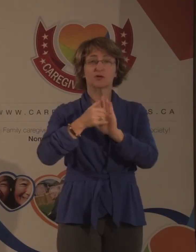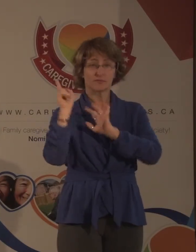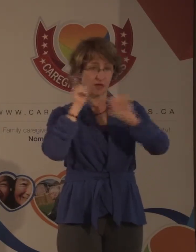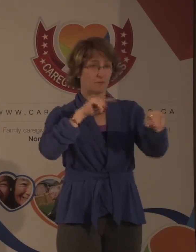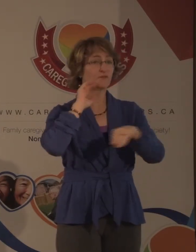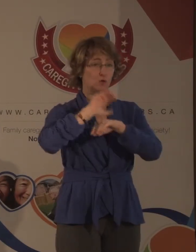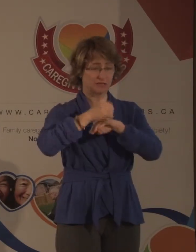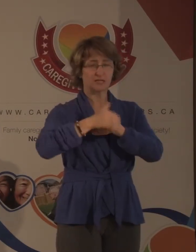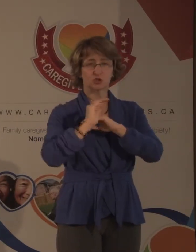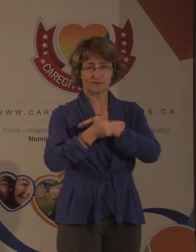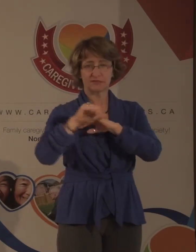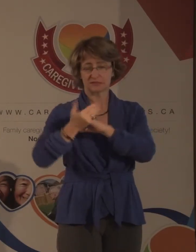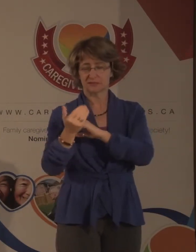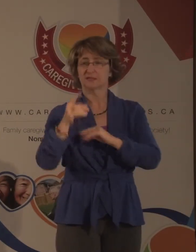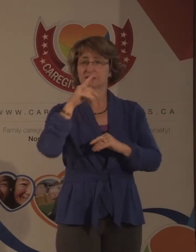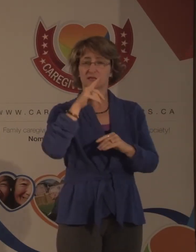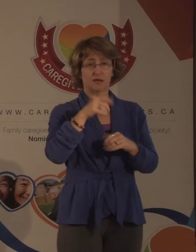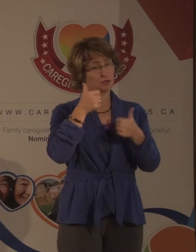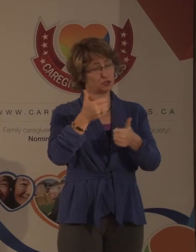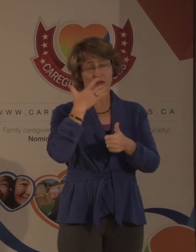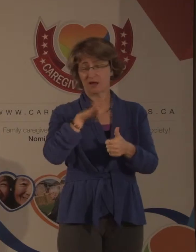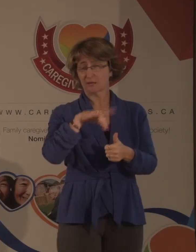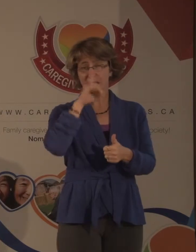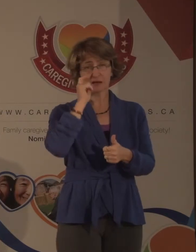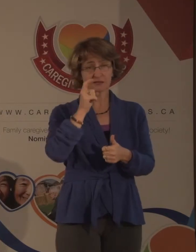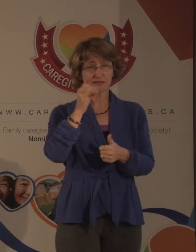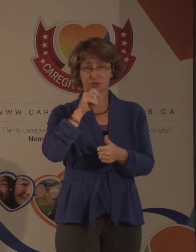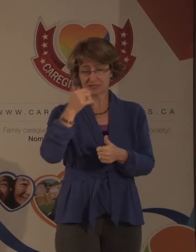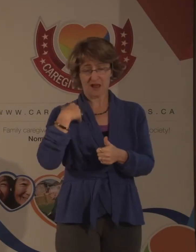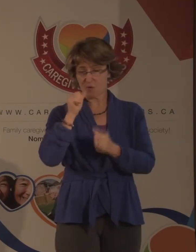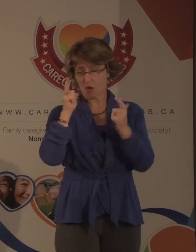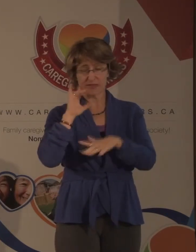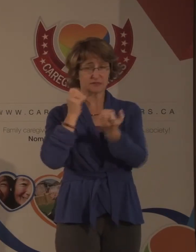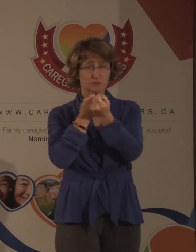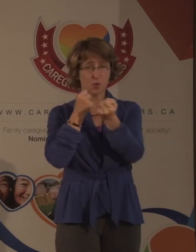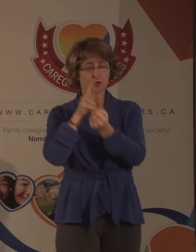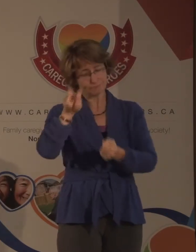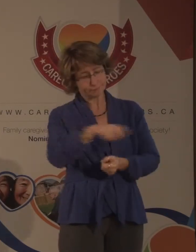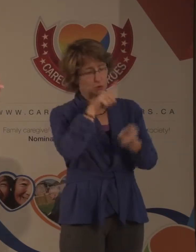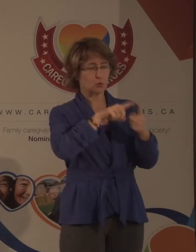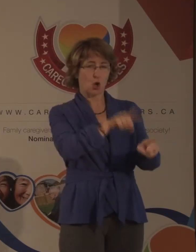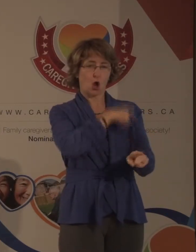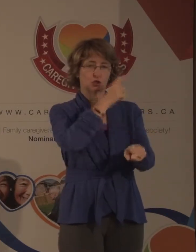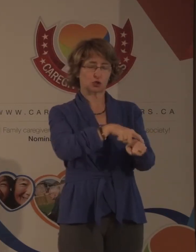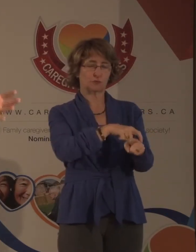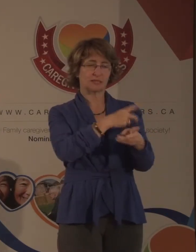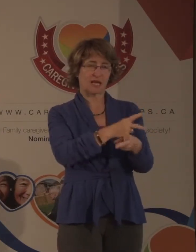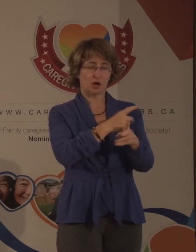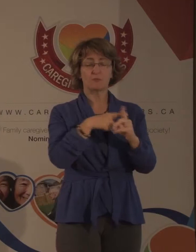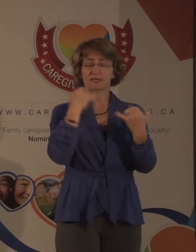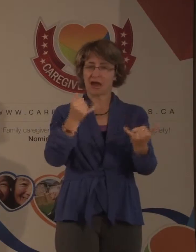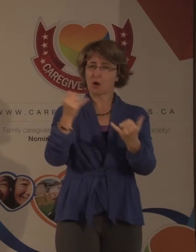so lucky, because the alternative was to go to a long-term care home. But we've been able to network her to